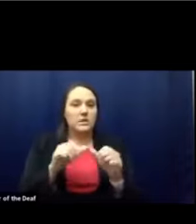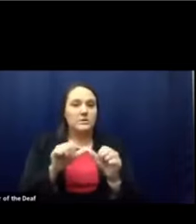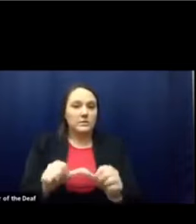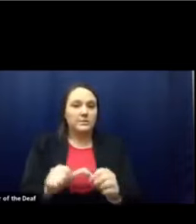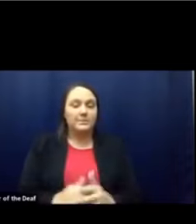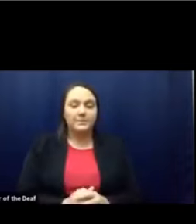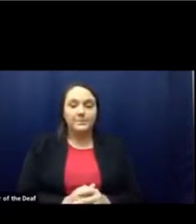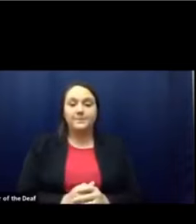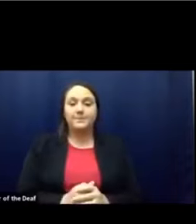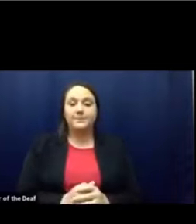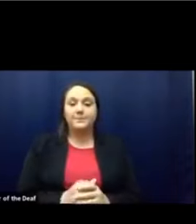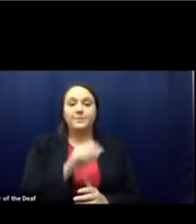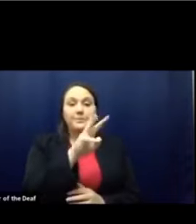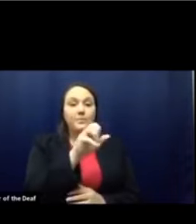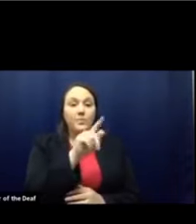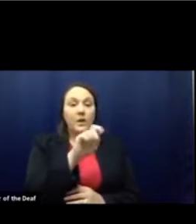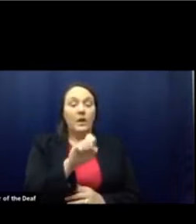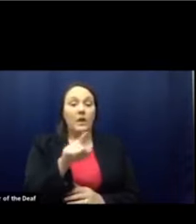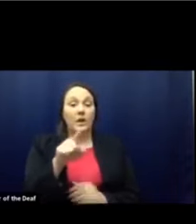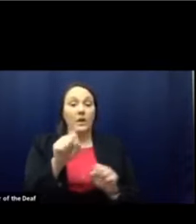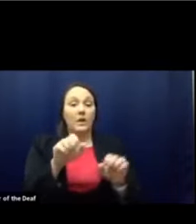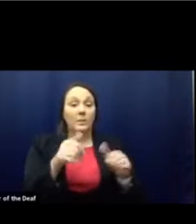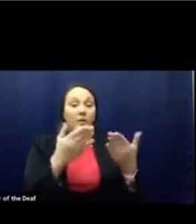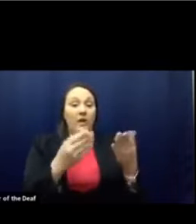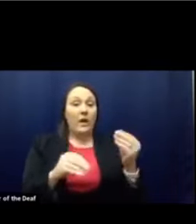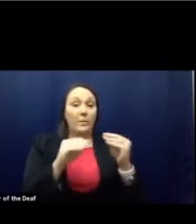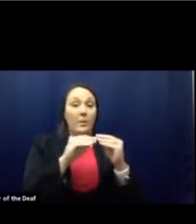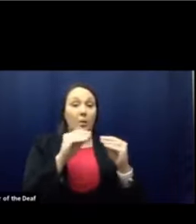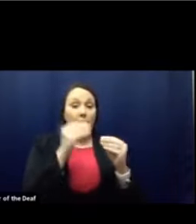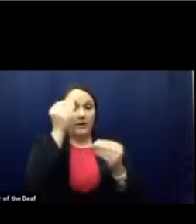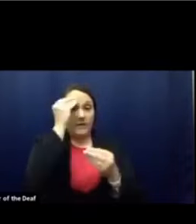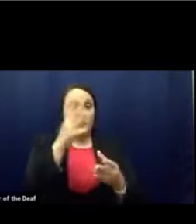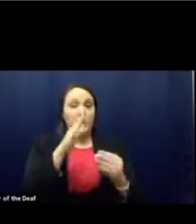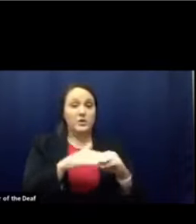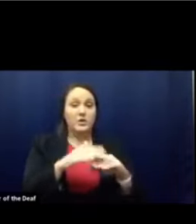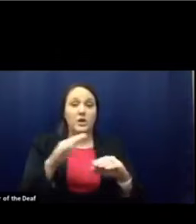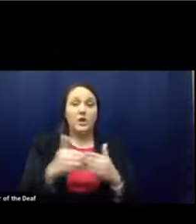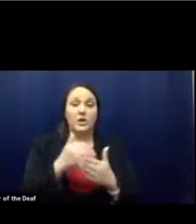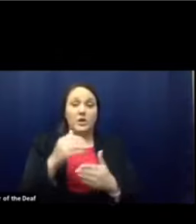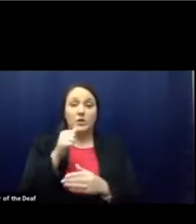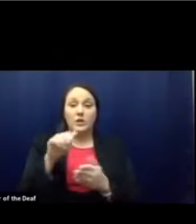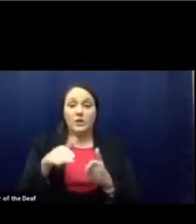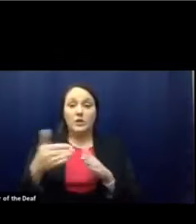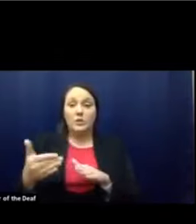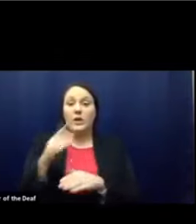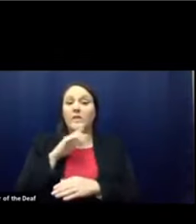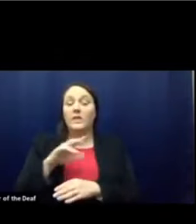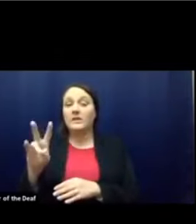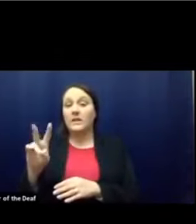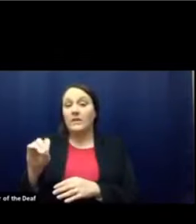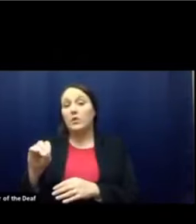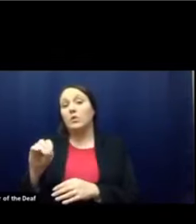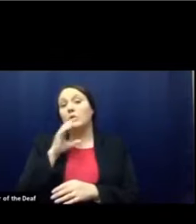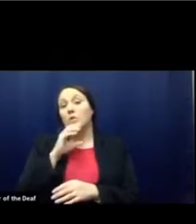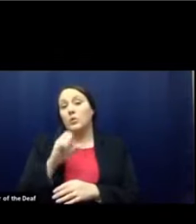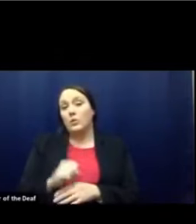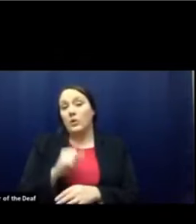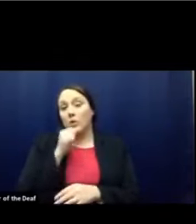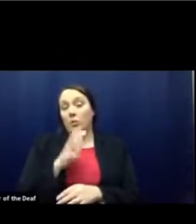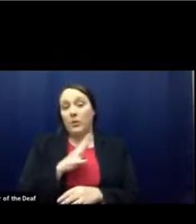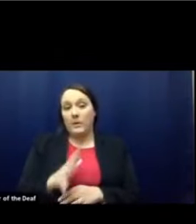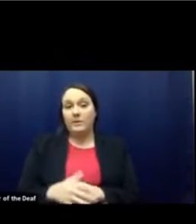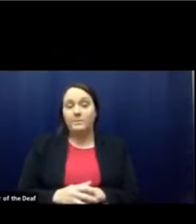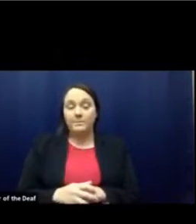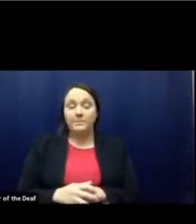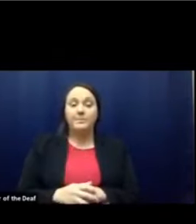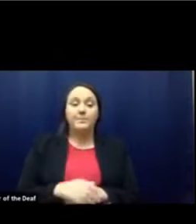From Laura with WATE, can you provide more information on the new death reported? It was a 70-year-old woman. From Paul